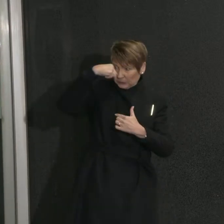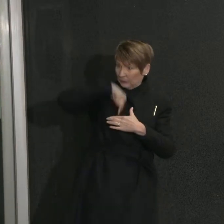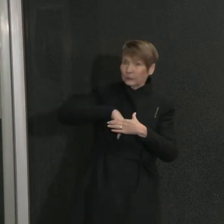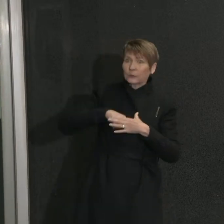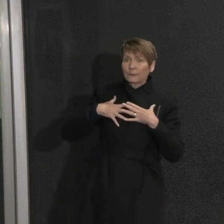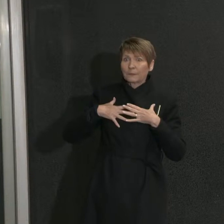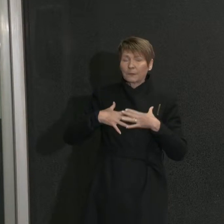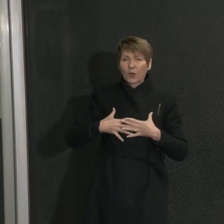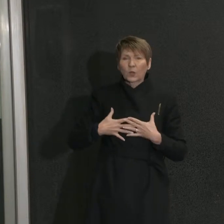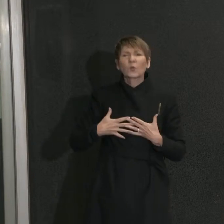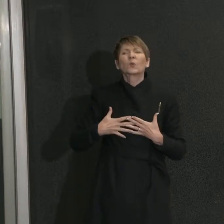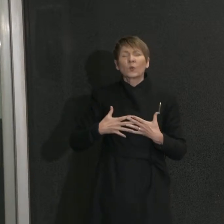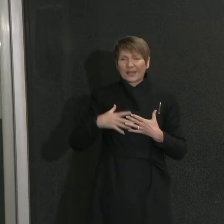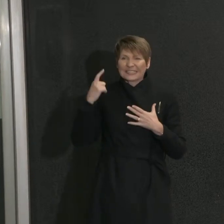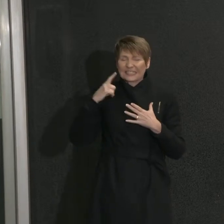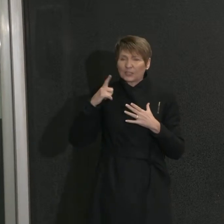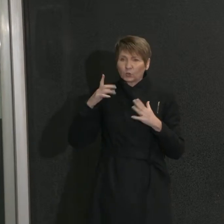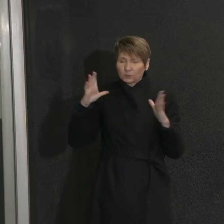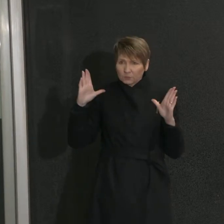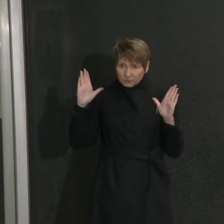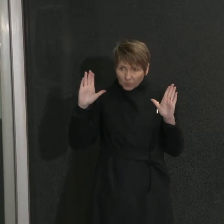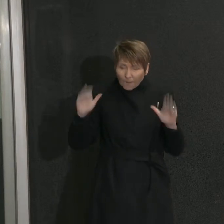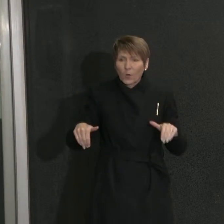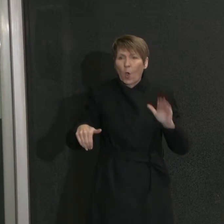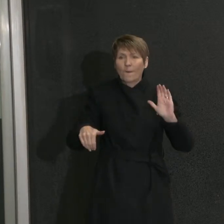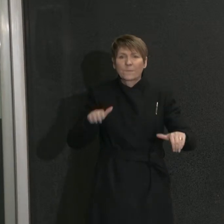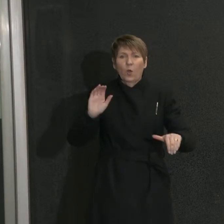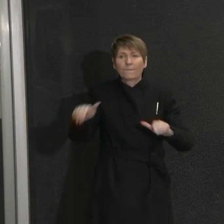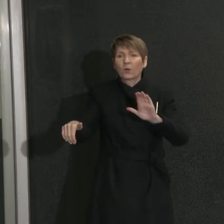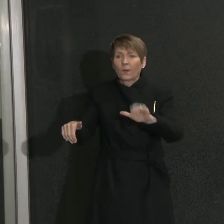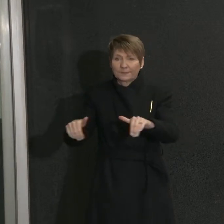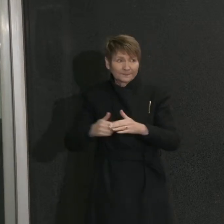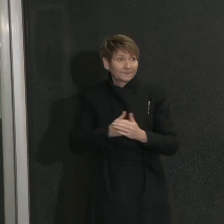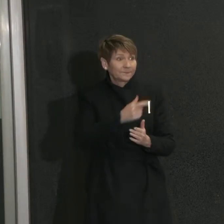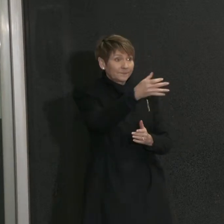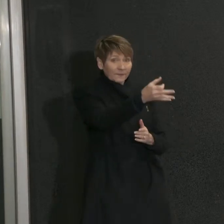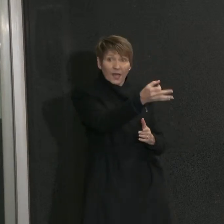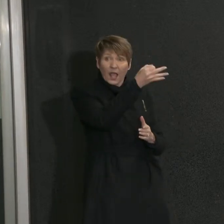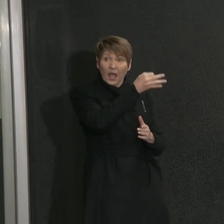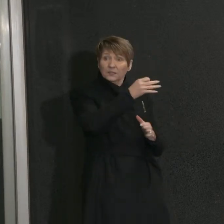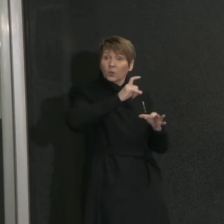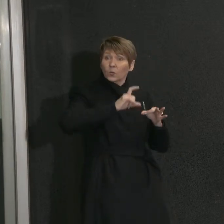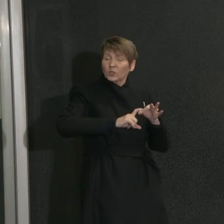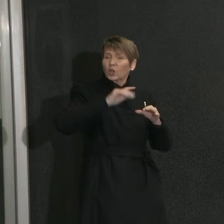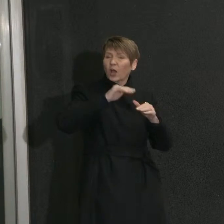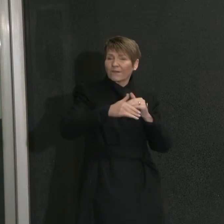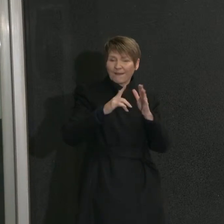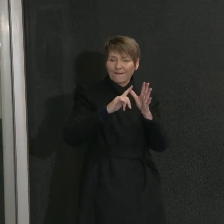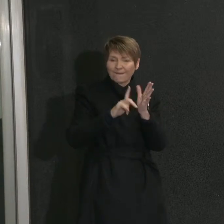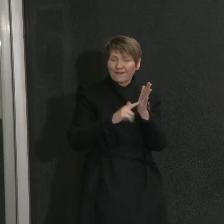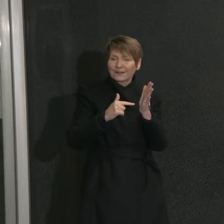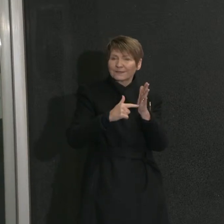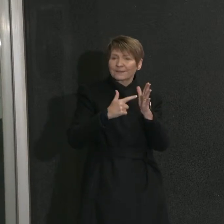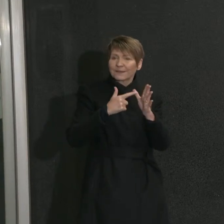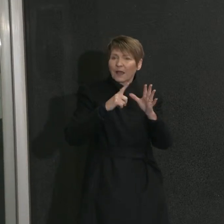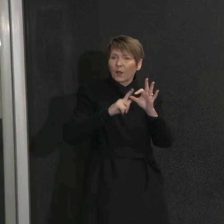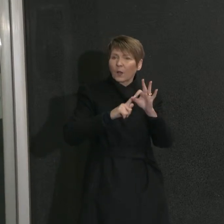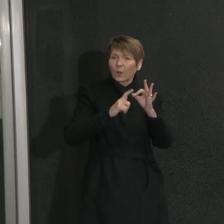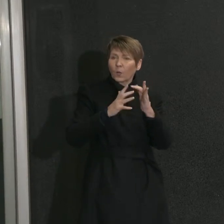How are the vaccinations going at Altacul College? There's several hundred that have been done. I was my last